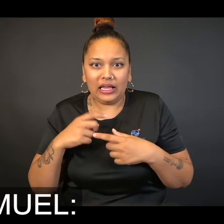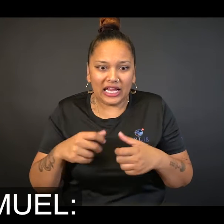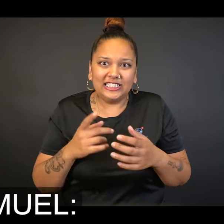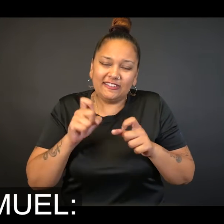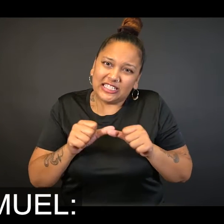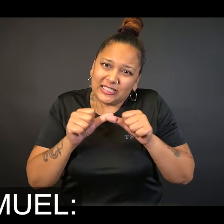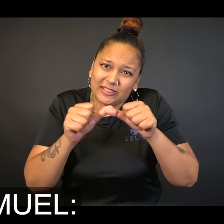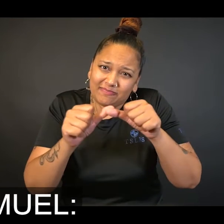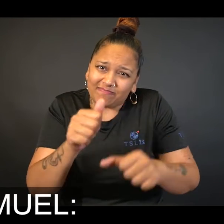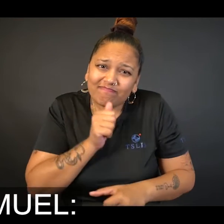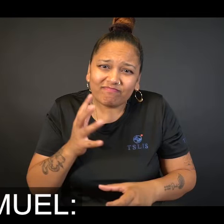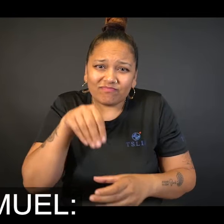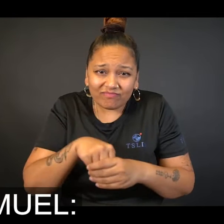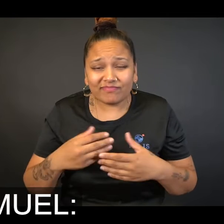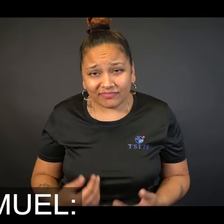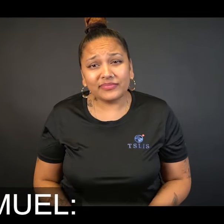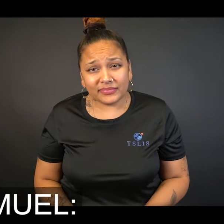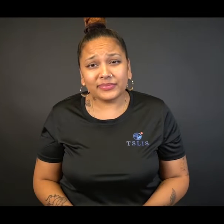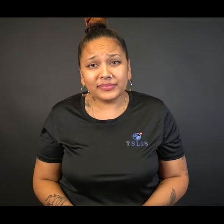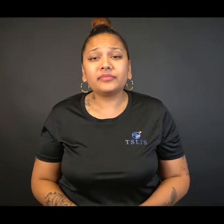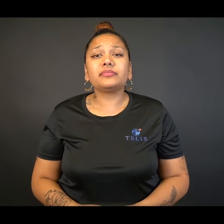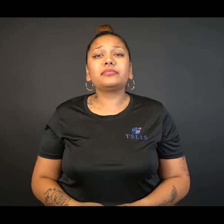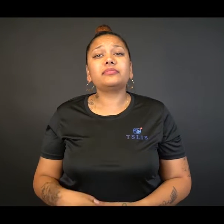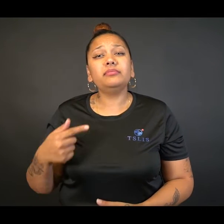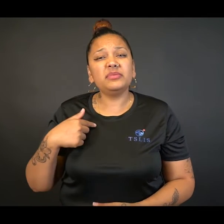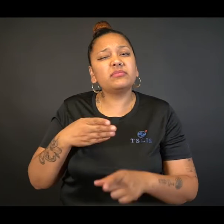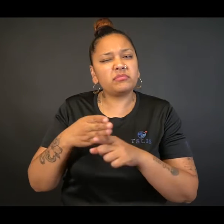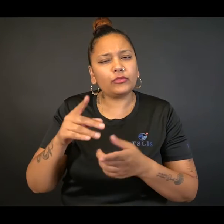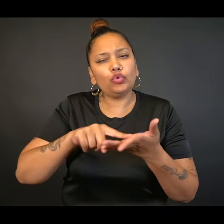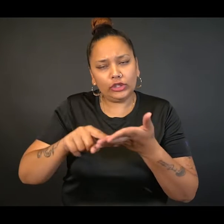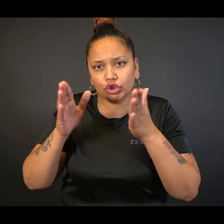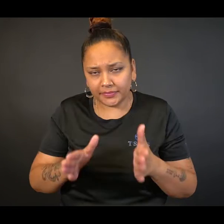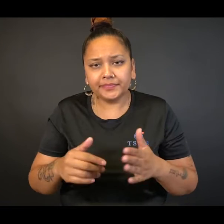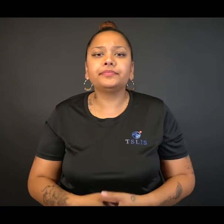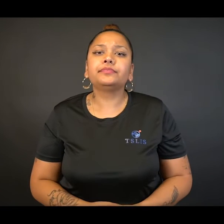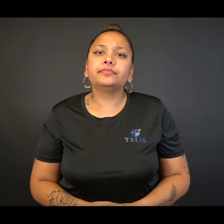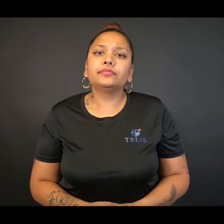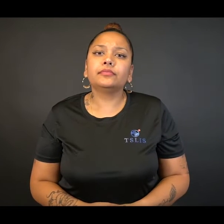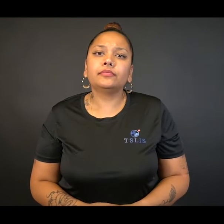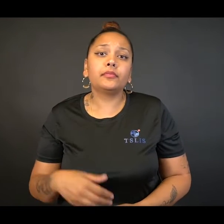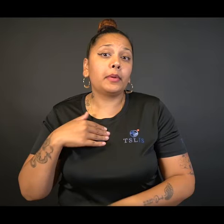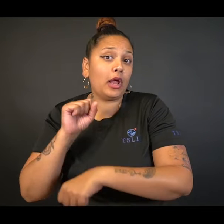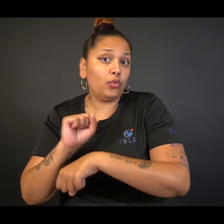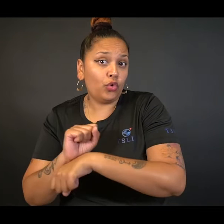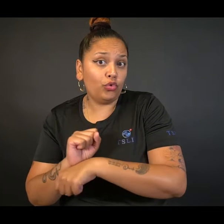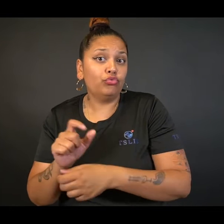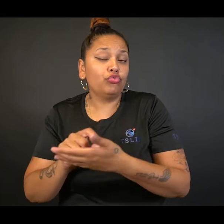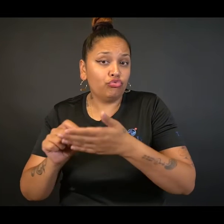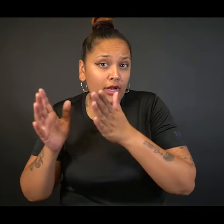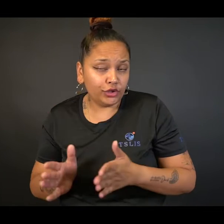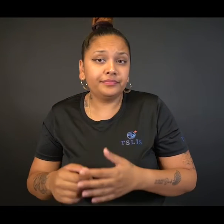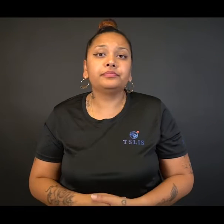run. I am very much a researcher. In the work that I do as a writer, I do have to dig into a